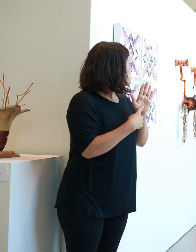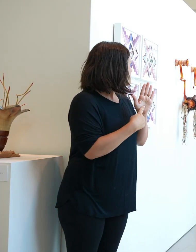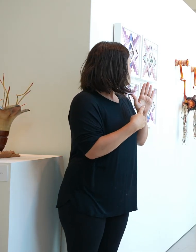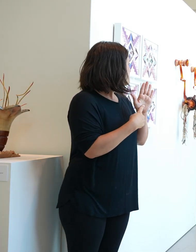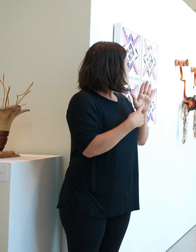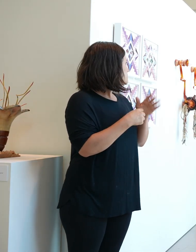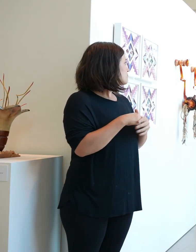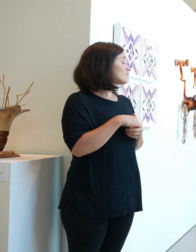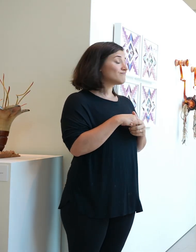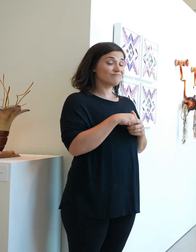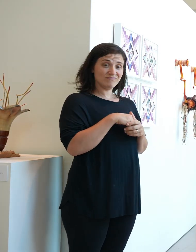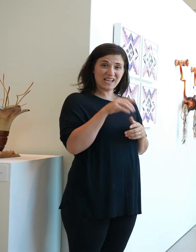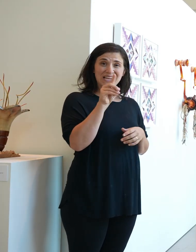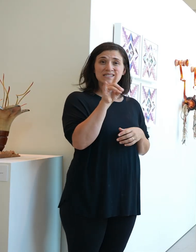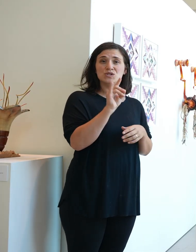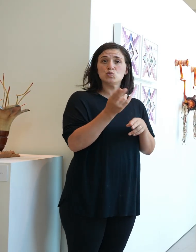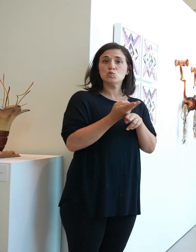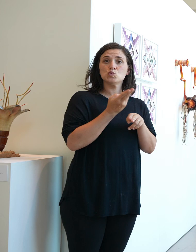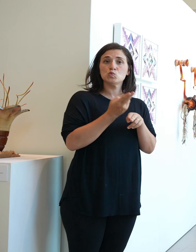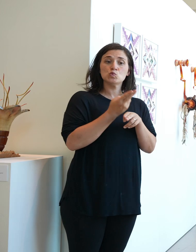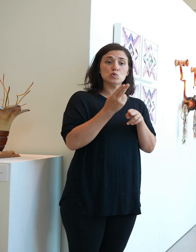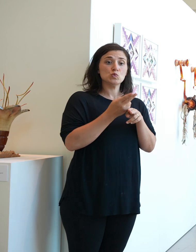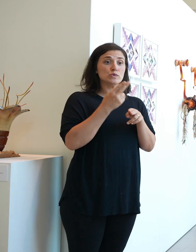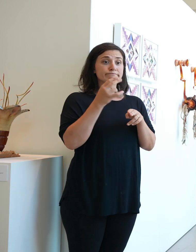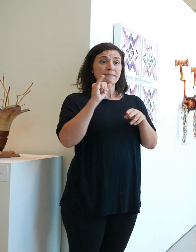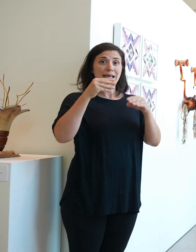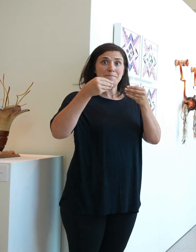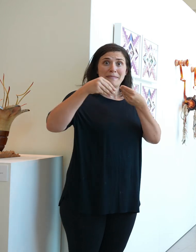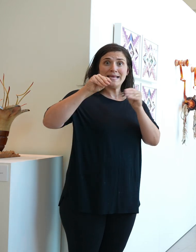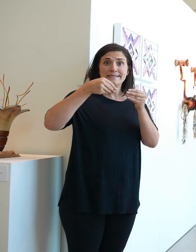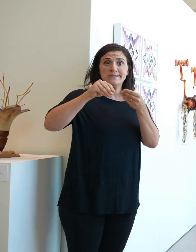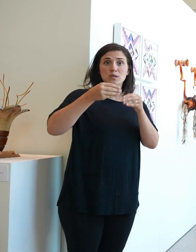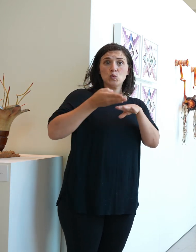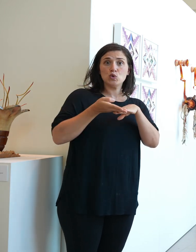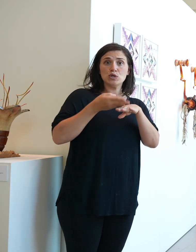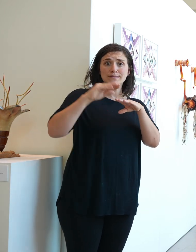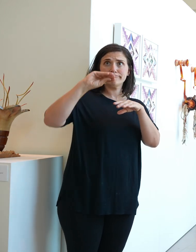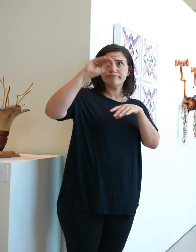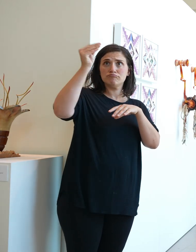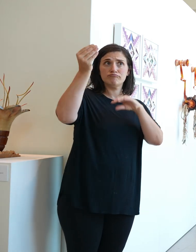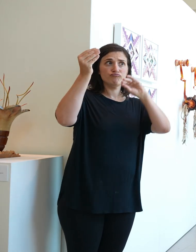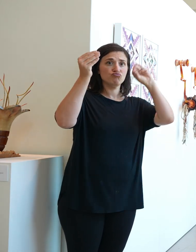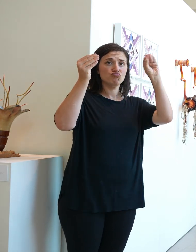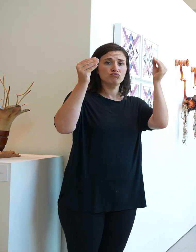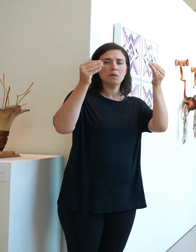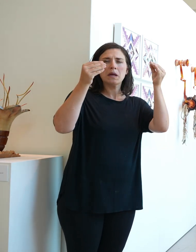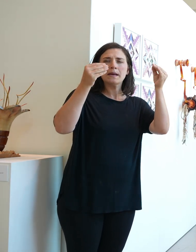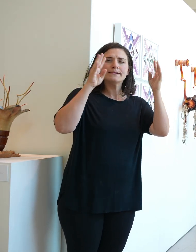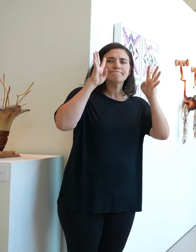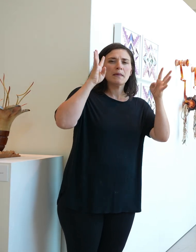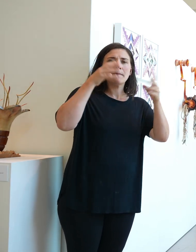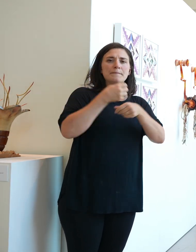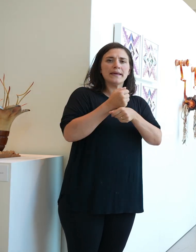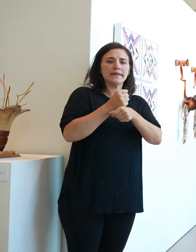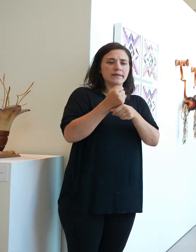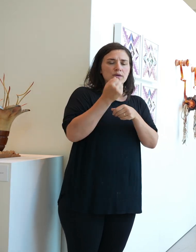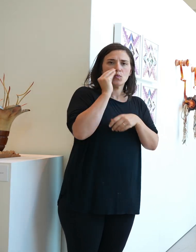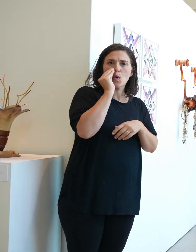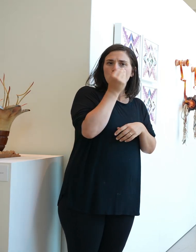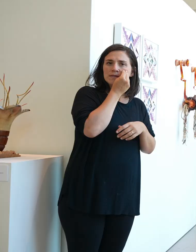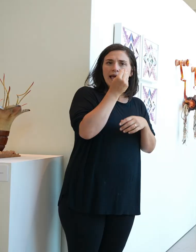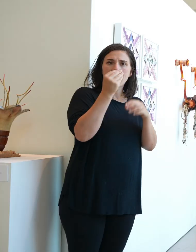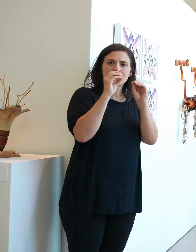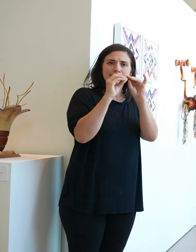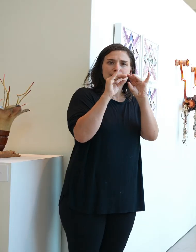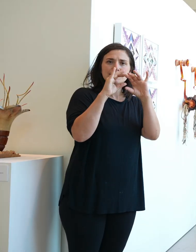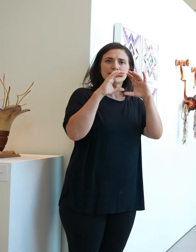then once again used the wood and stuff and made a couple of these rosette kind of things to hang it on. And I